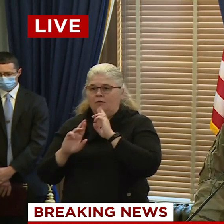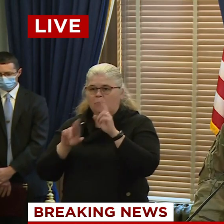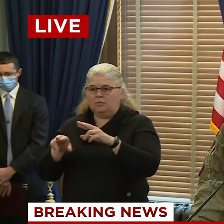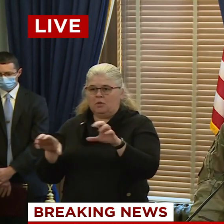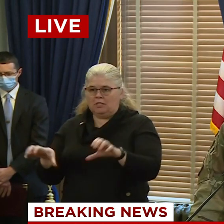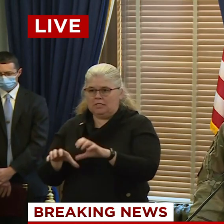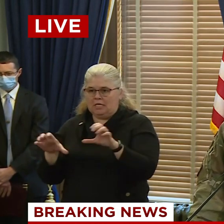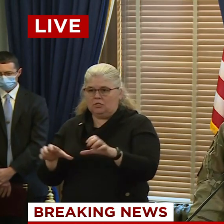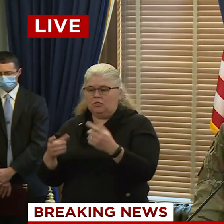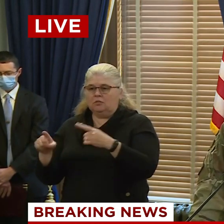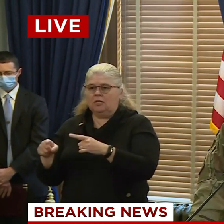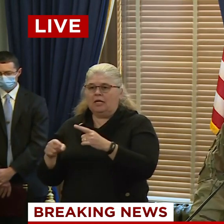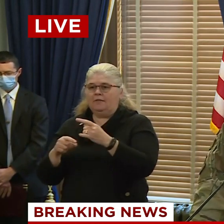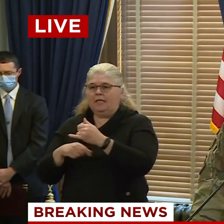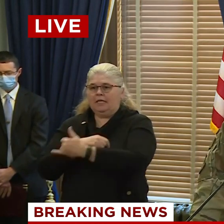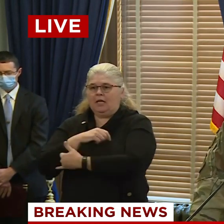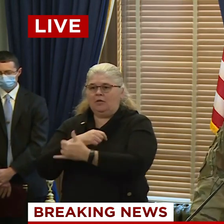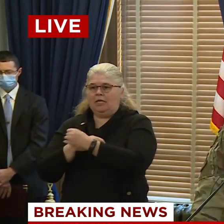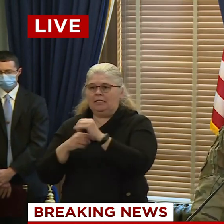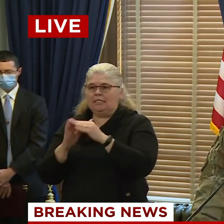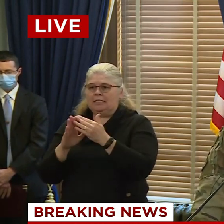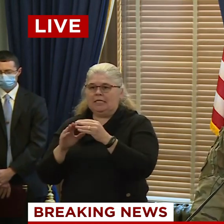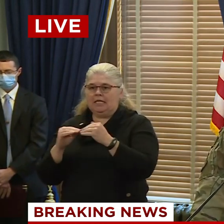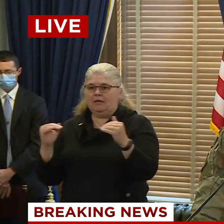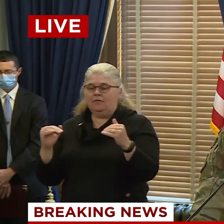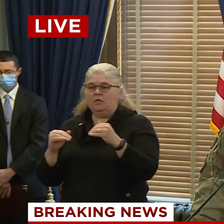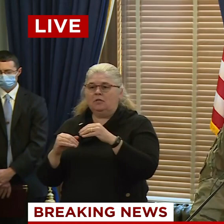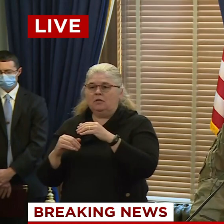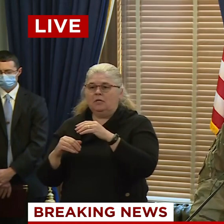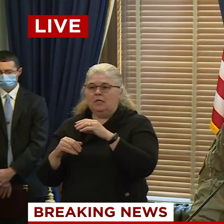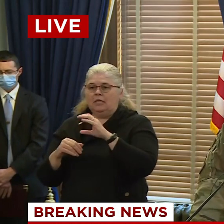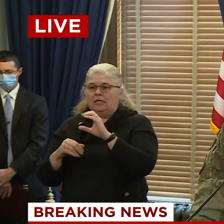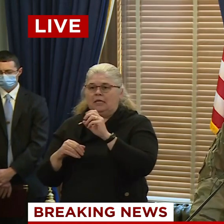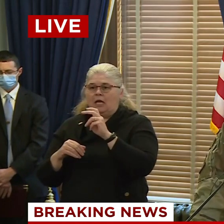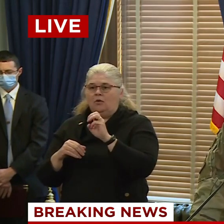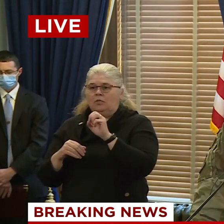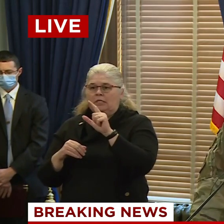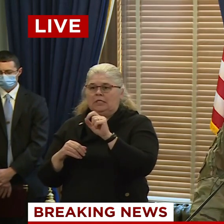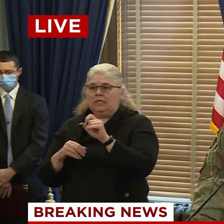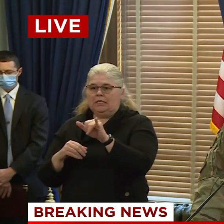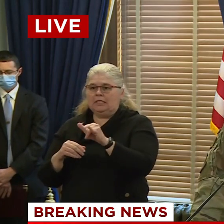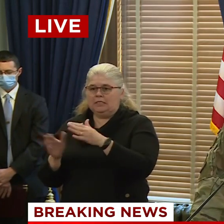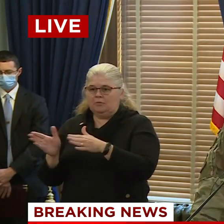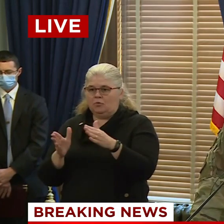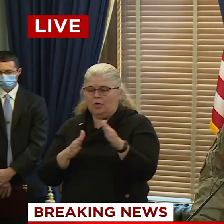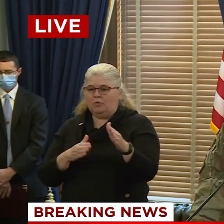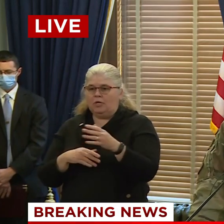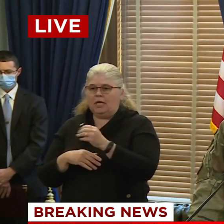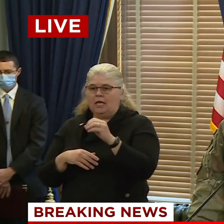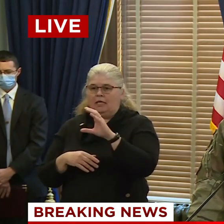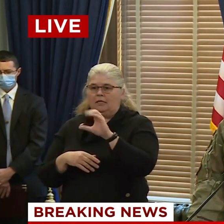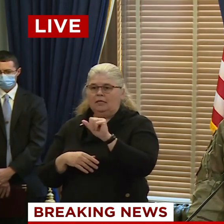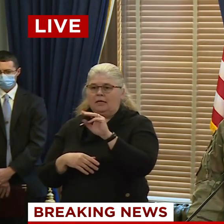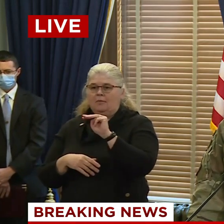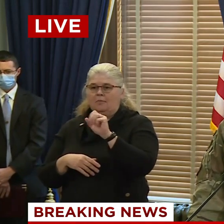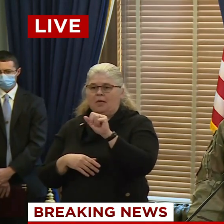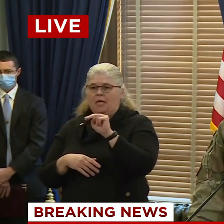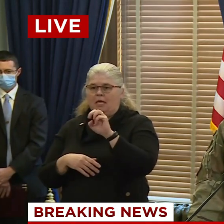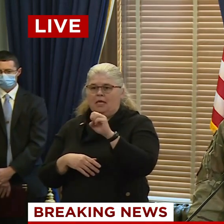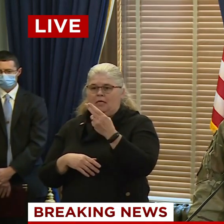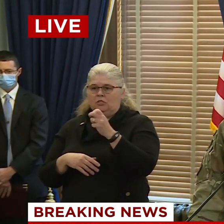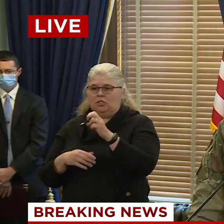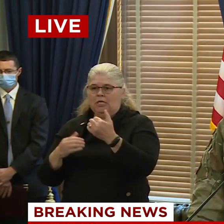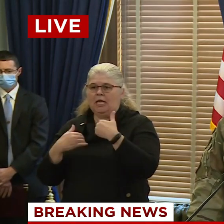at the county and city level. Cowley County is preparatory in nature. and Comanche County due to several